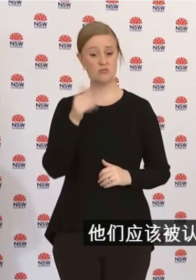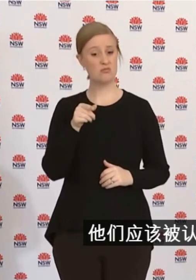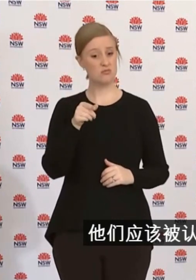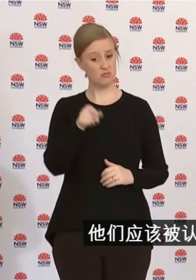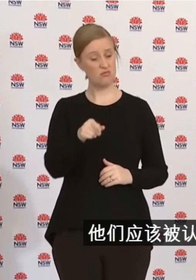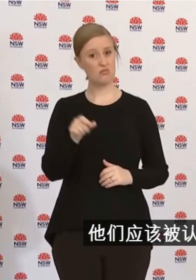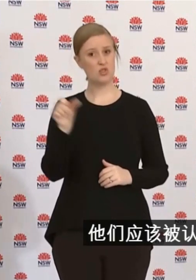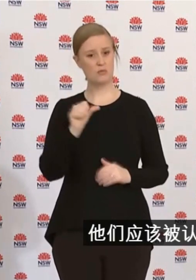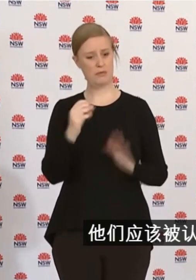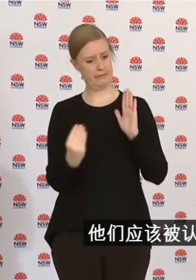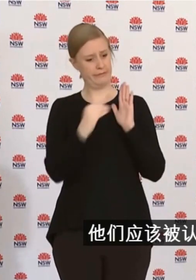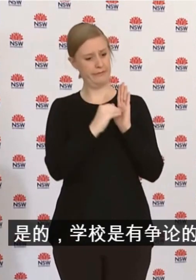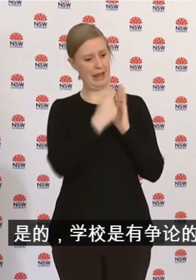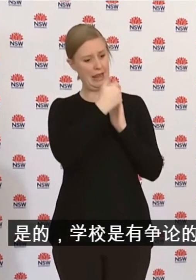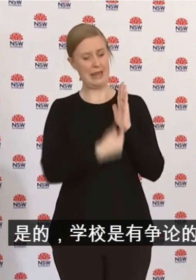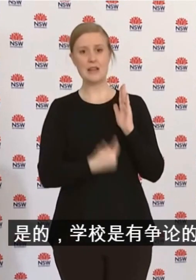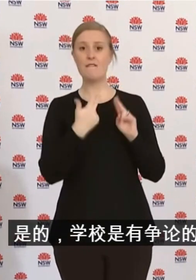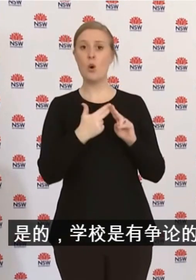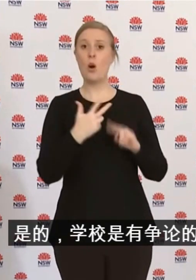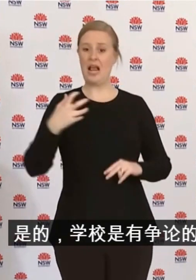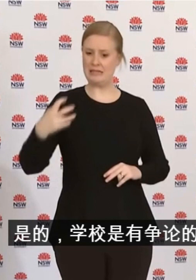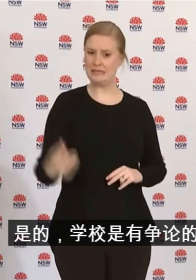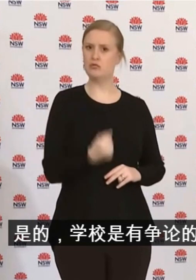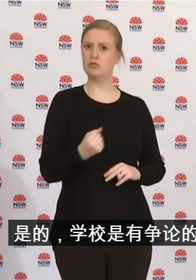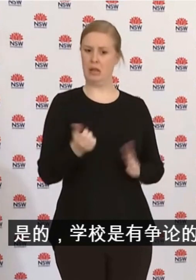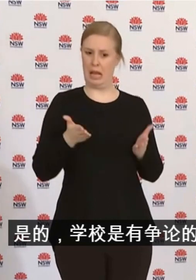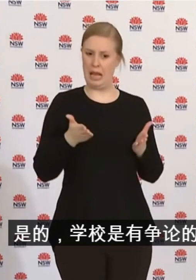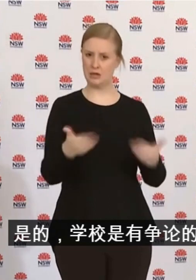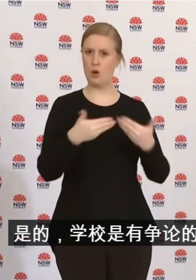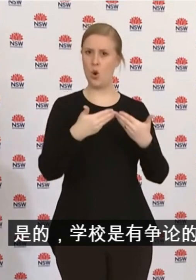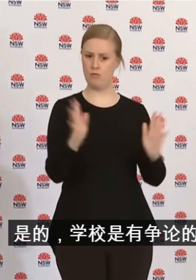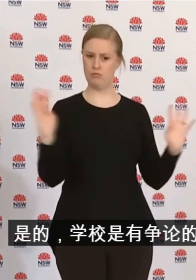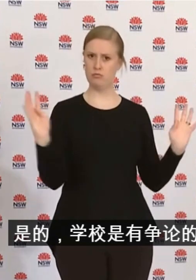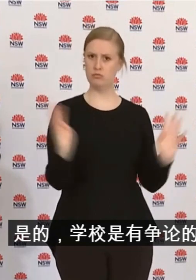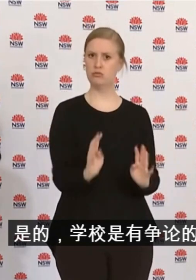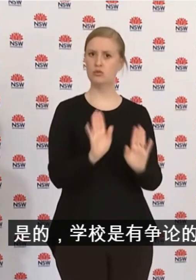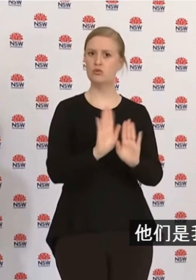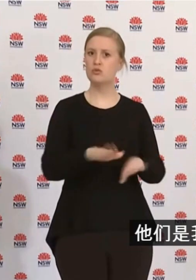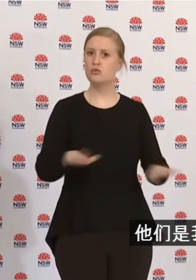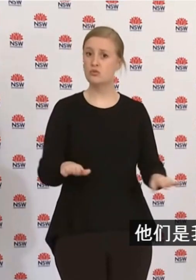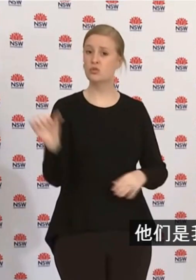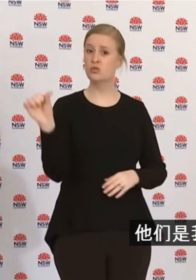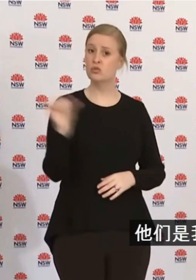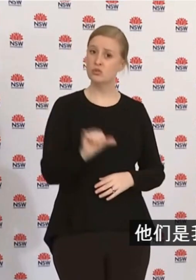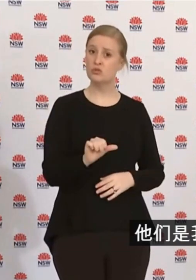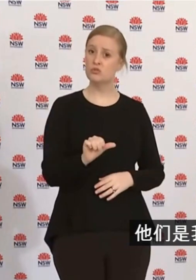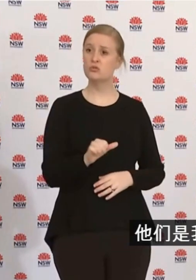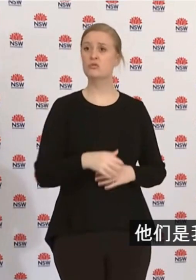essential industries. Was that schools? Yeah, there are arguments that they should be considered essential